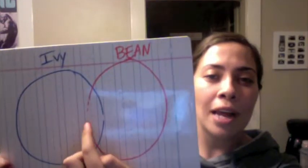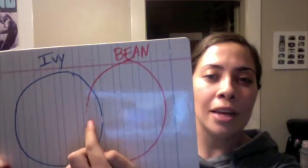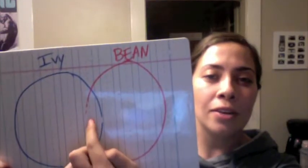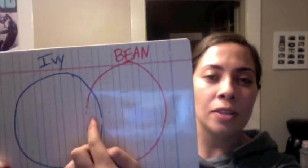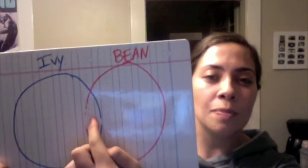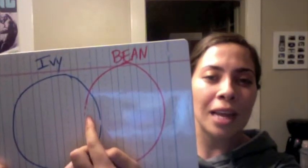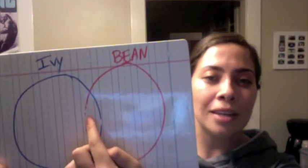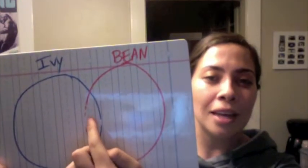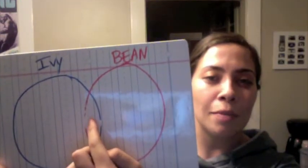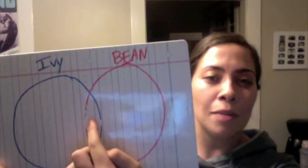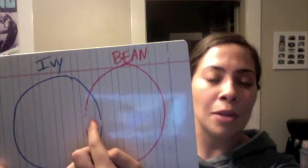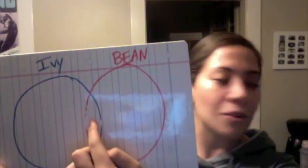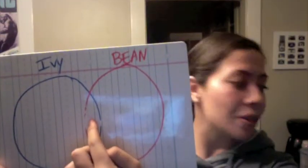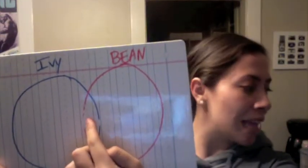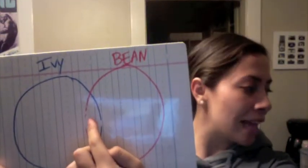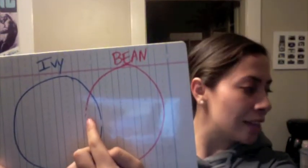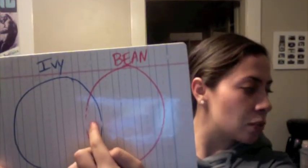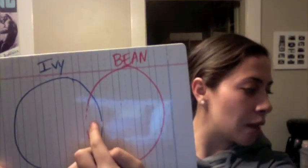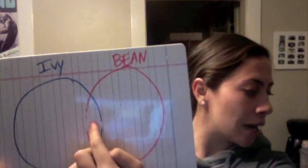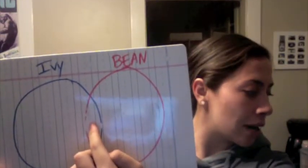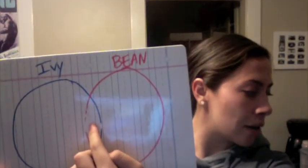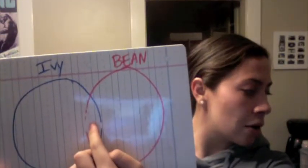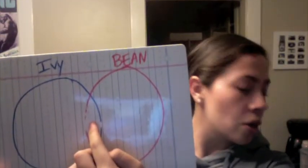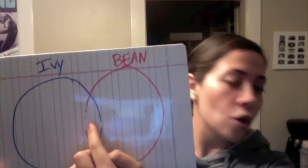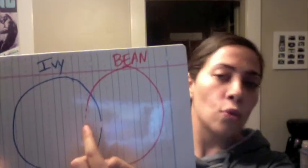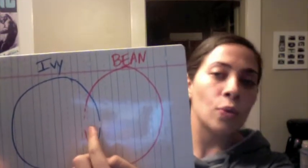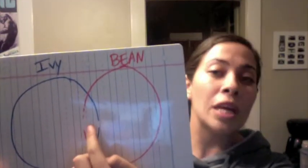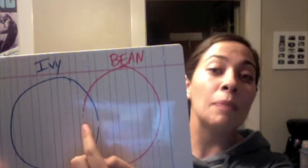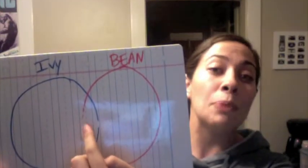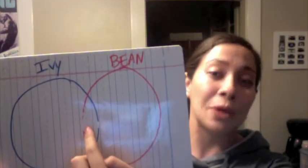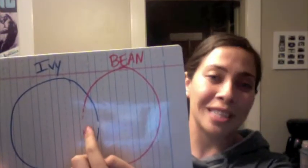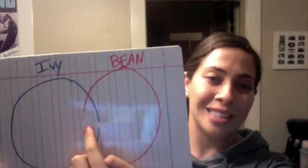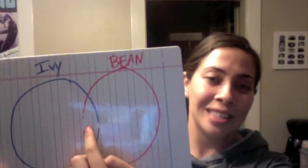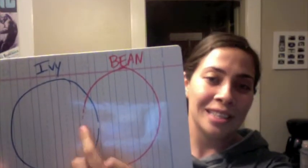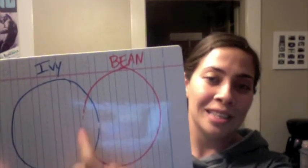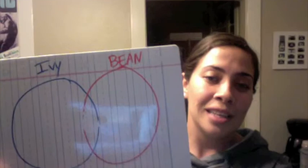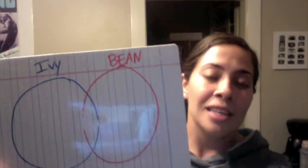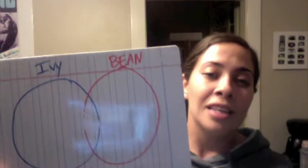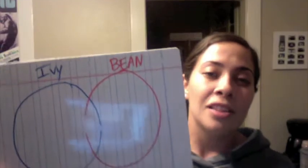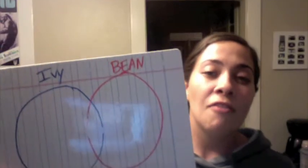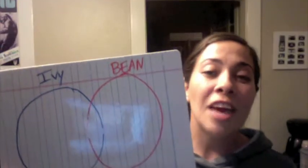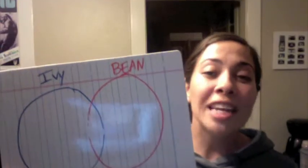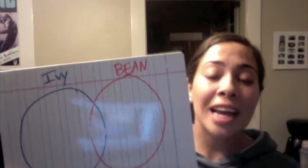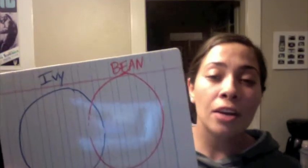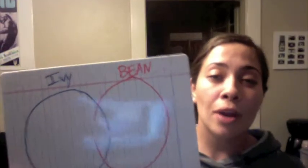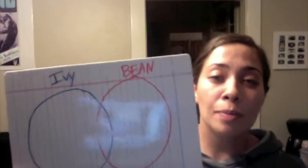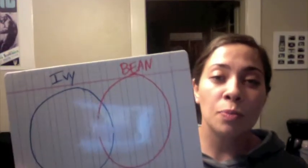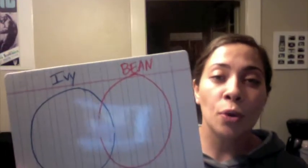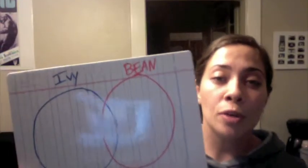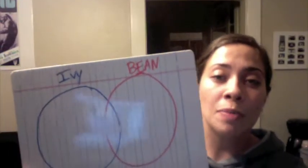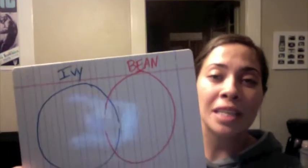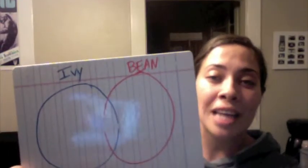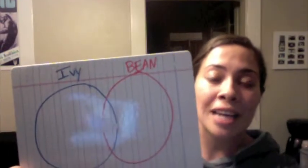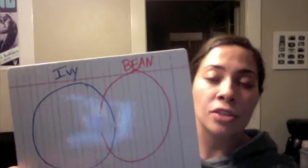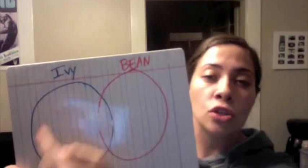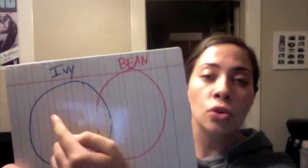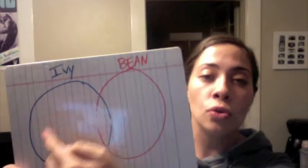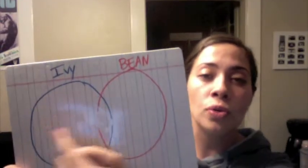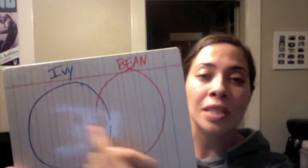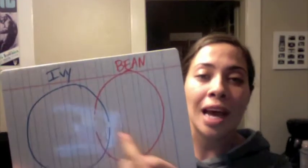here, smack dab in the middle. That's where we put it. The Venn diagram is important because it has two